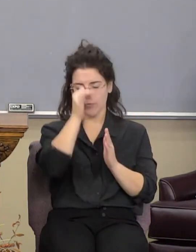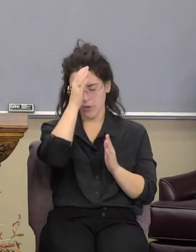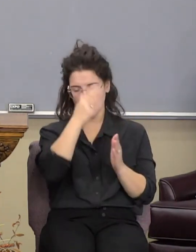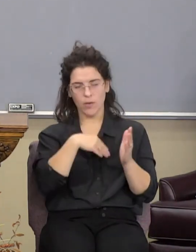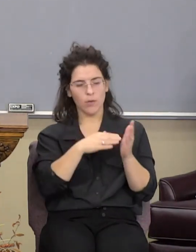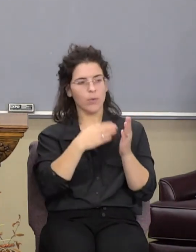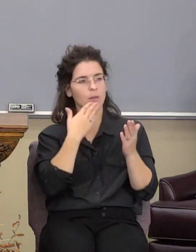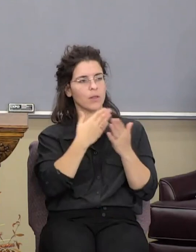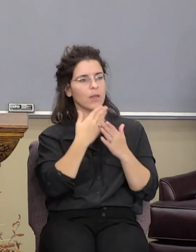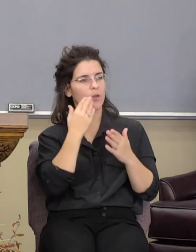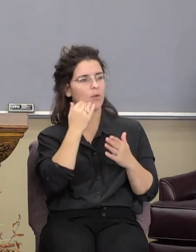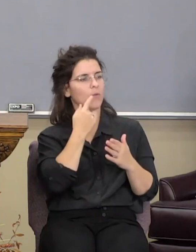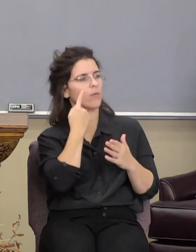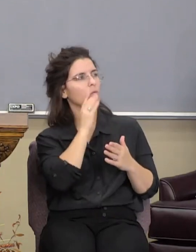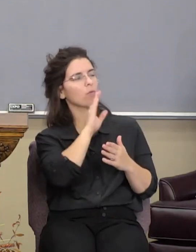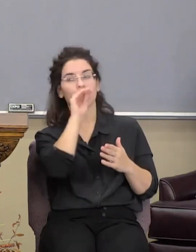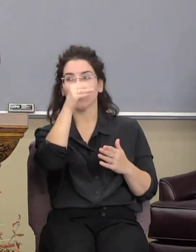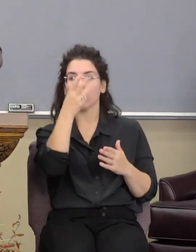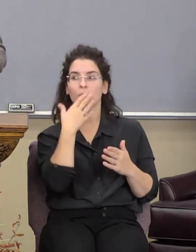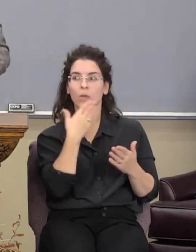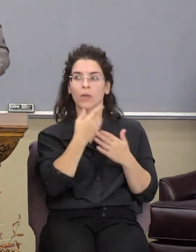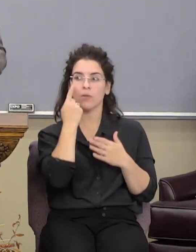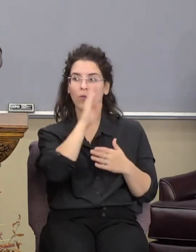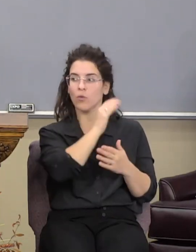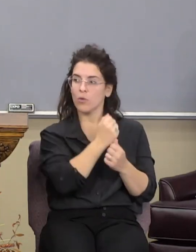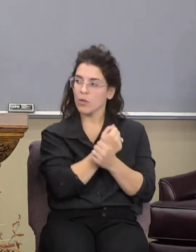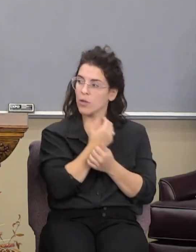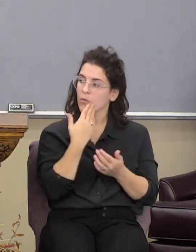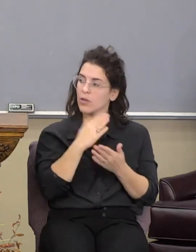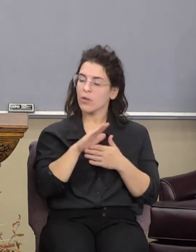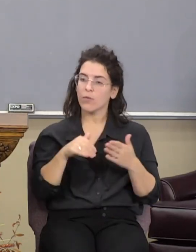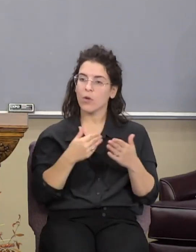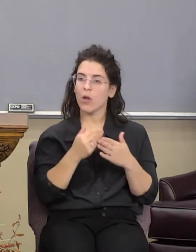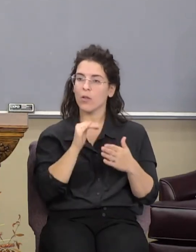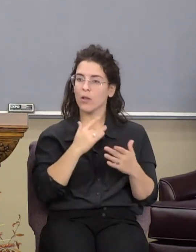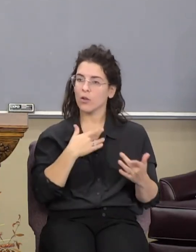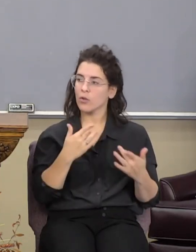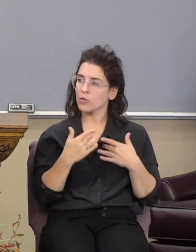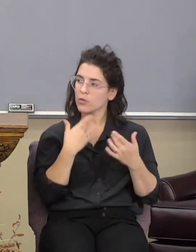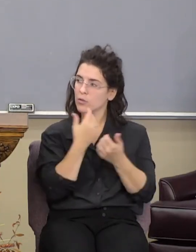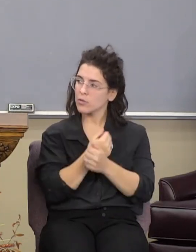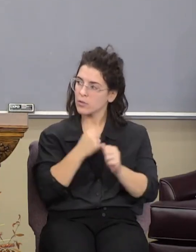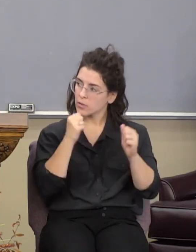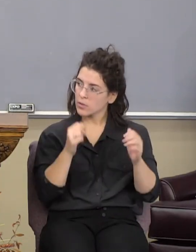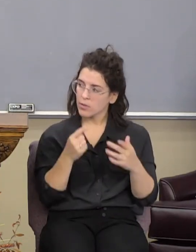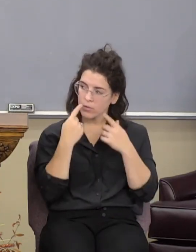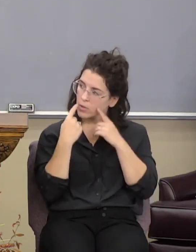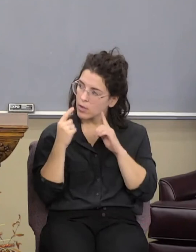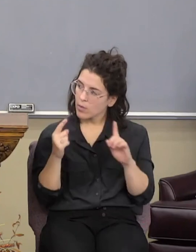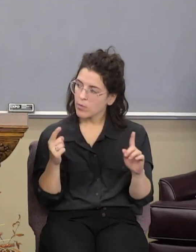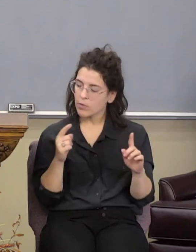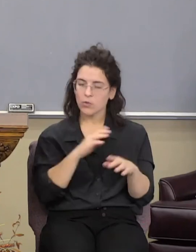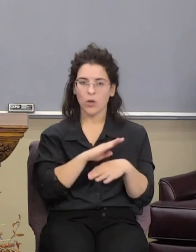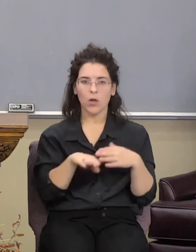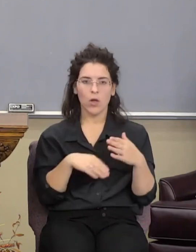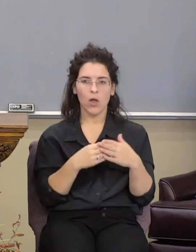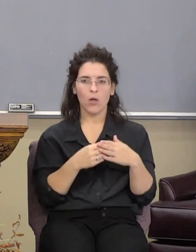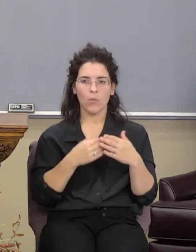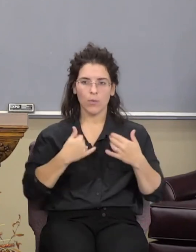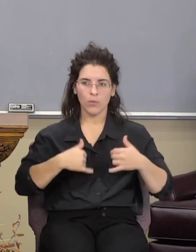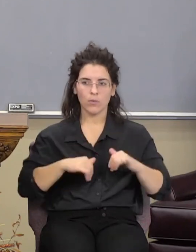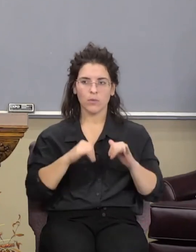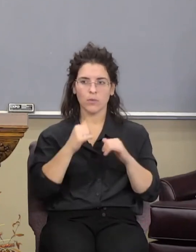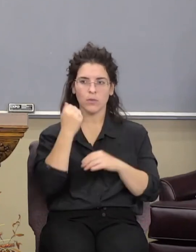do thank you for your grace. We do thank you for your love. We thank you for all that our dear Savior accomplished. All while we were